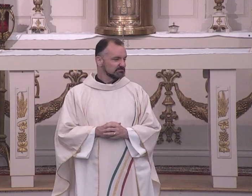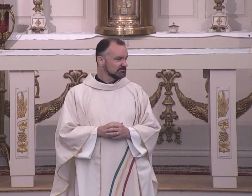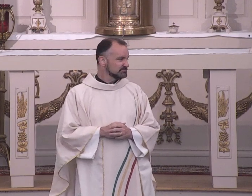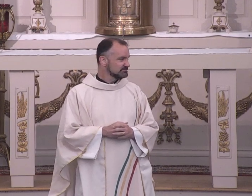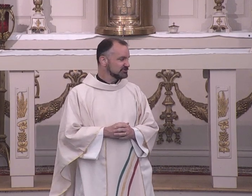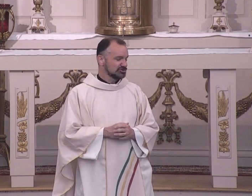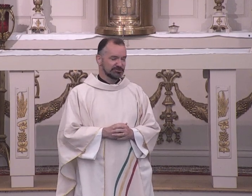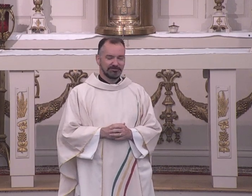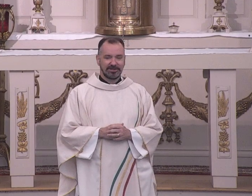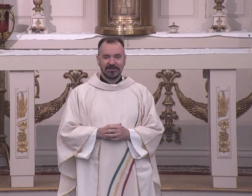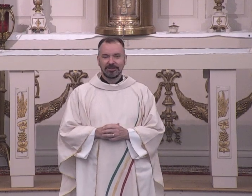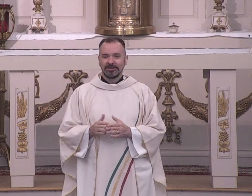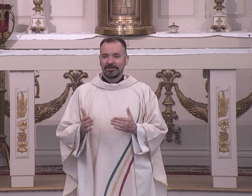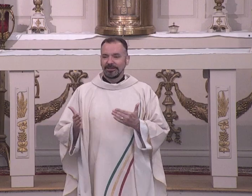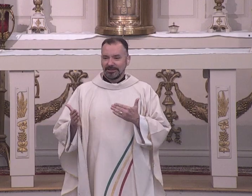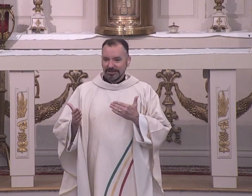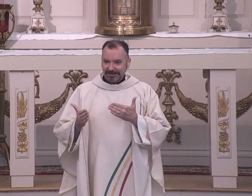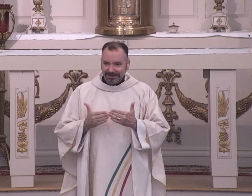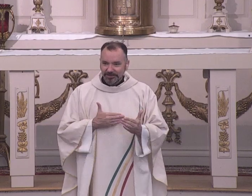as it should be.